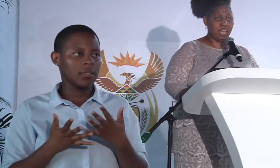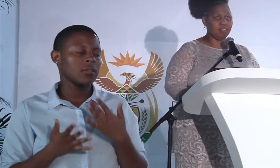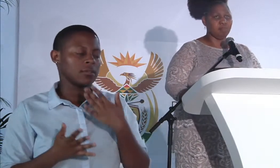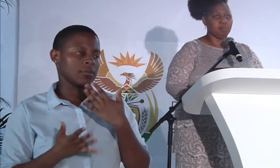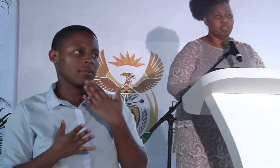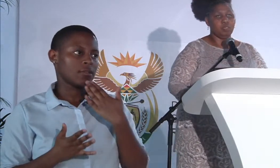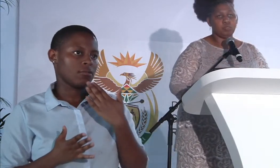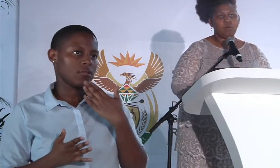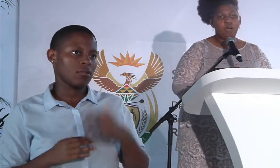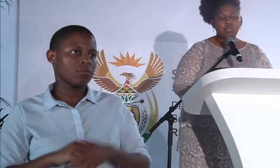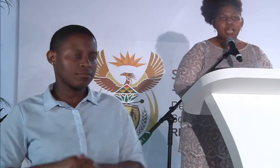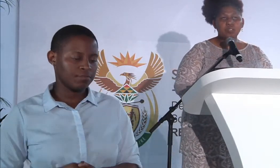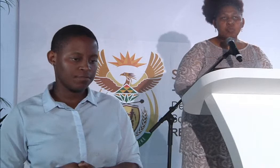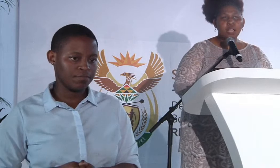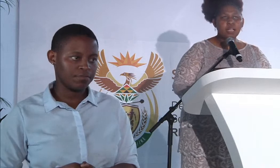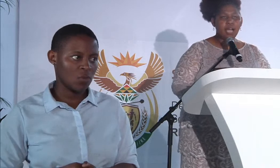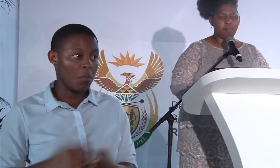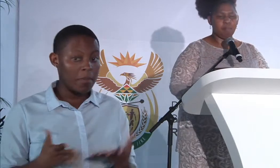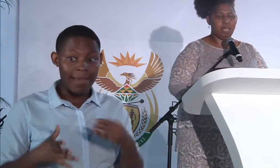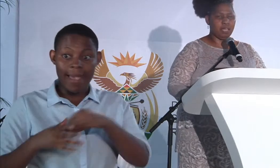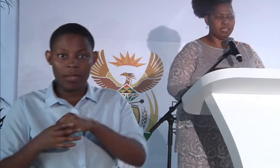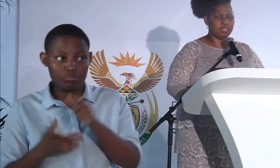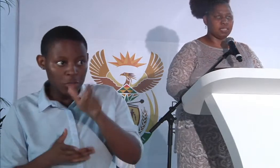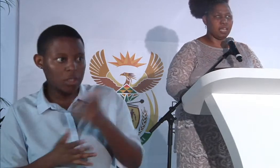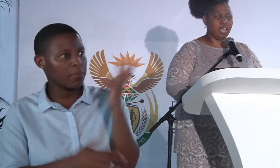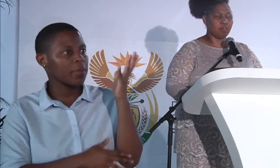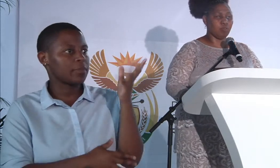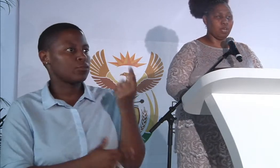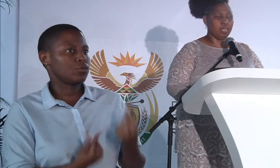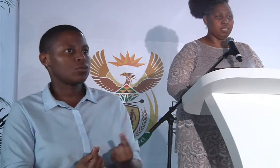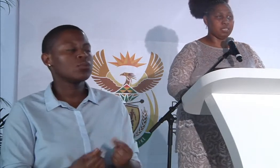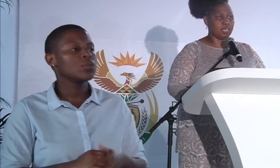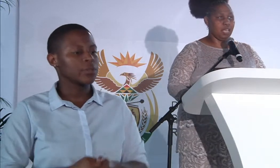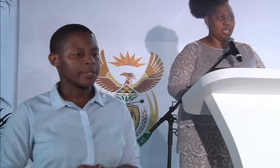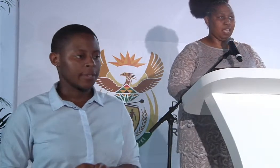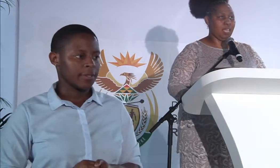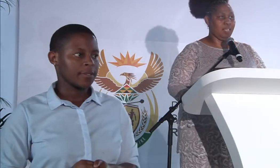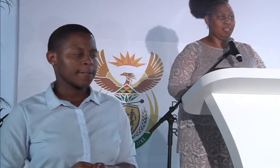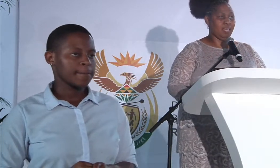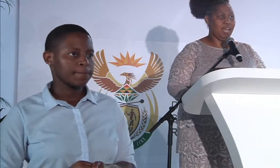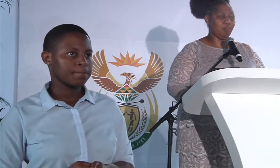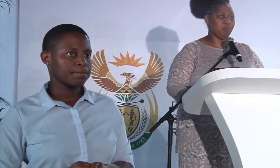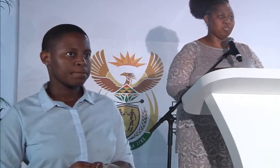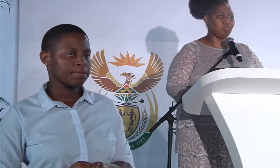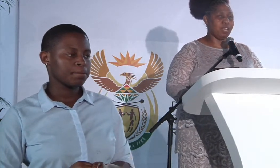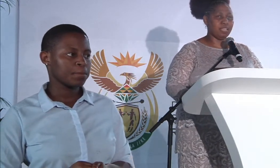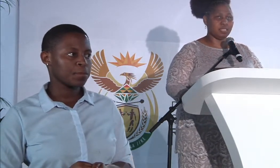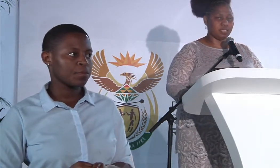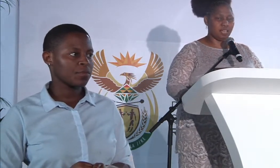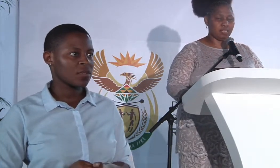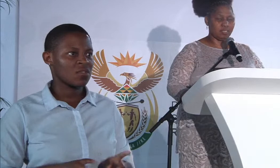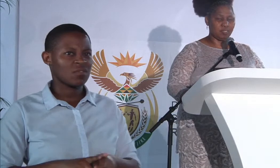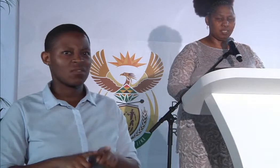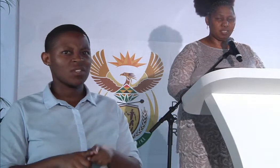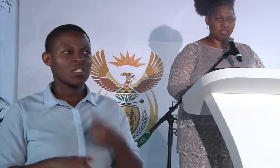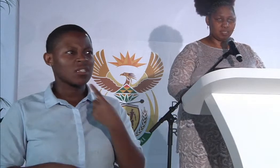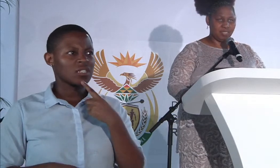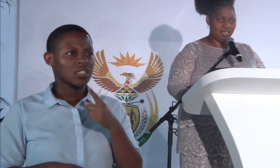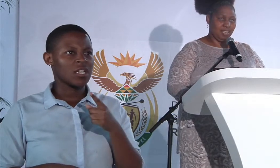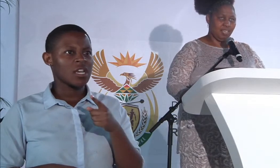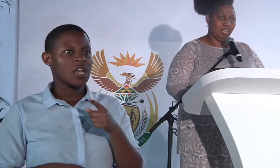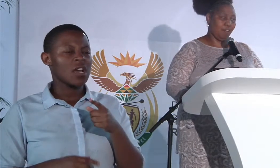speaker. So I would like to welcome and acknowledge, I always call her Sister